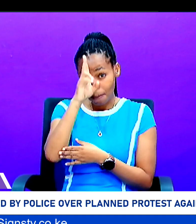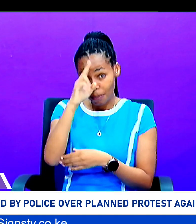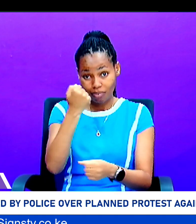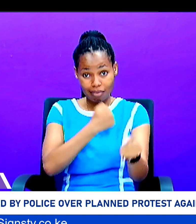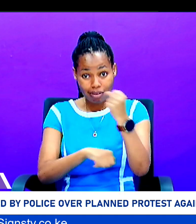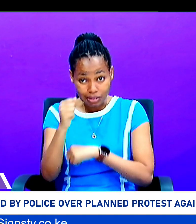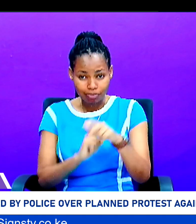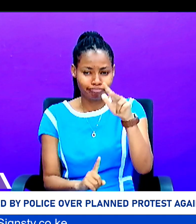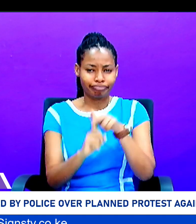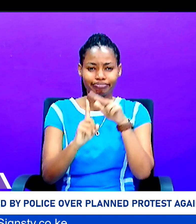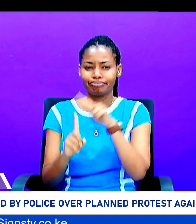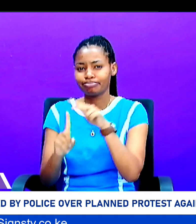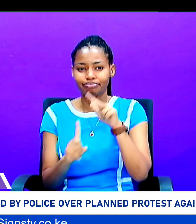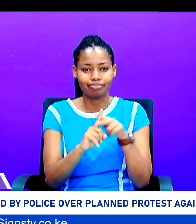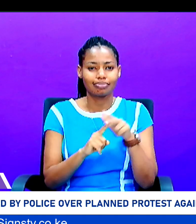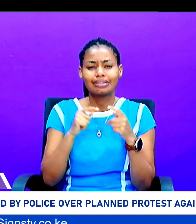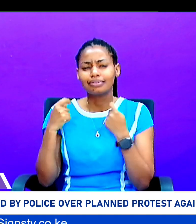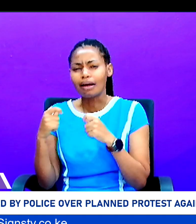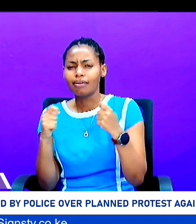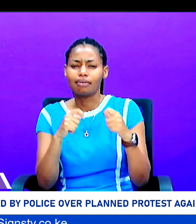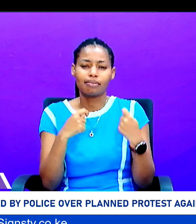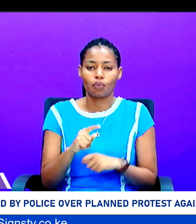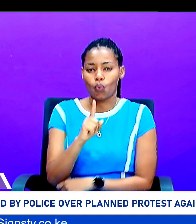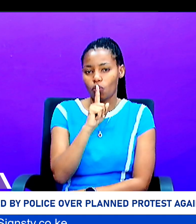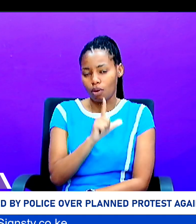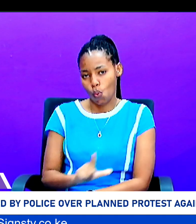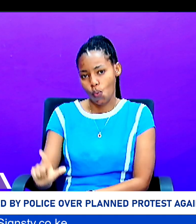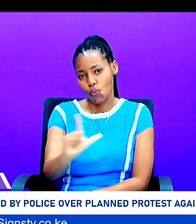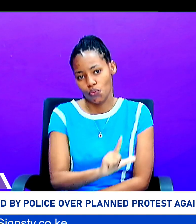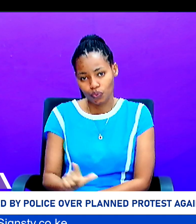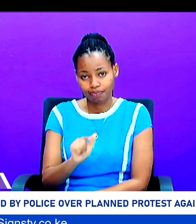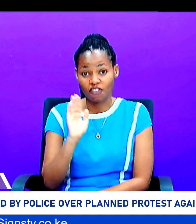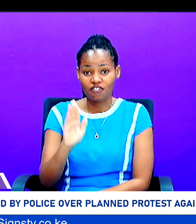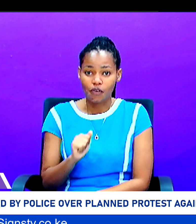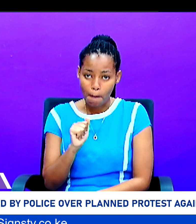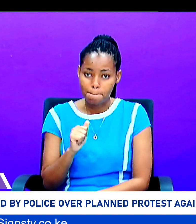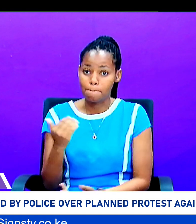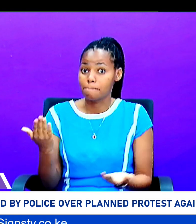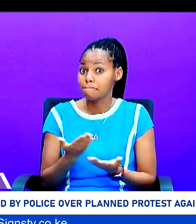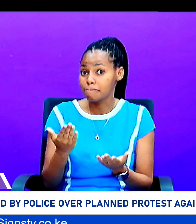Lake Agro Limited, a company that farms sugarcane in the wetlands. Speaking to the media